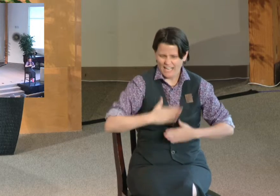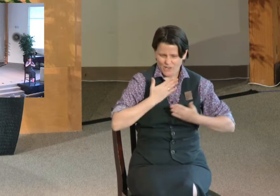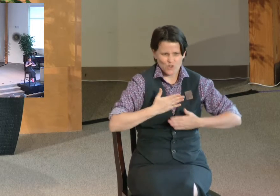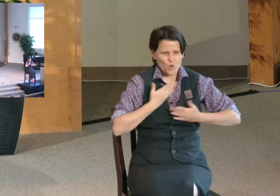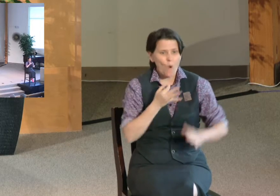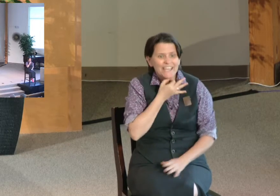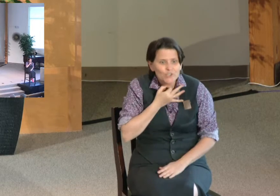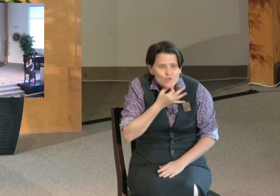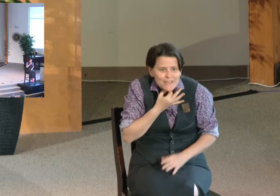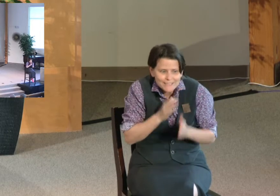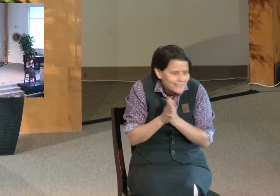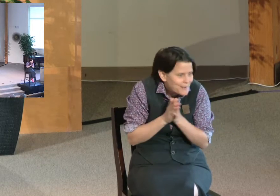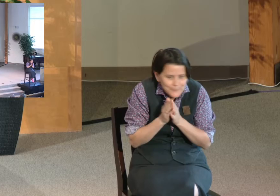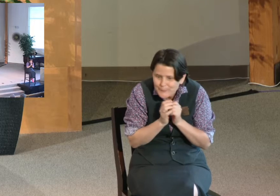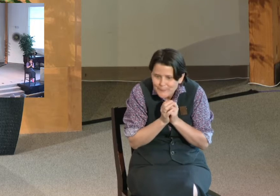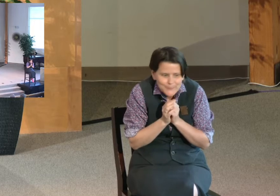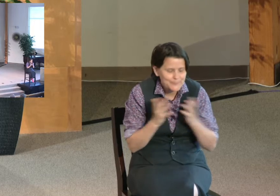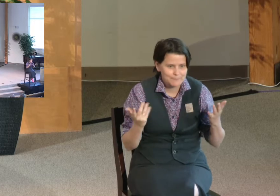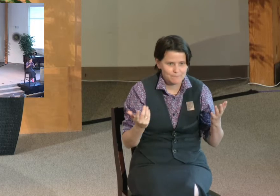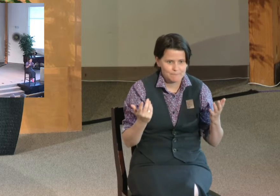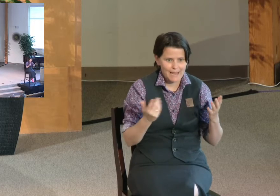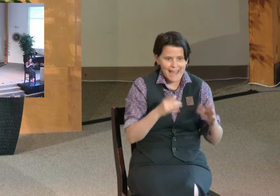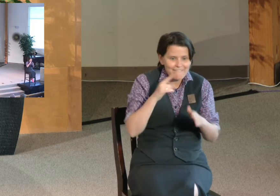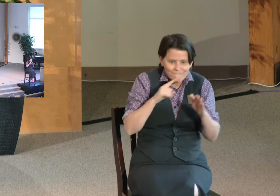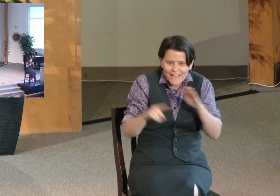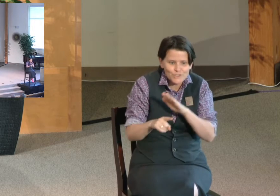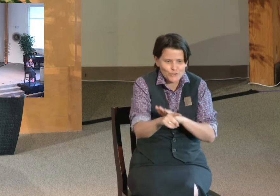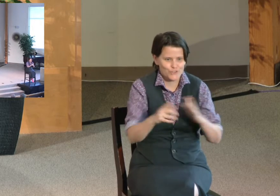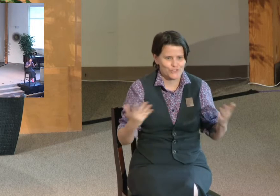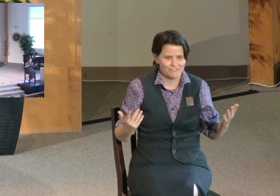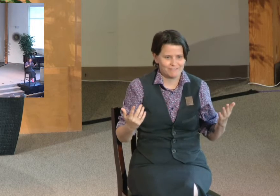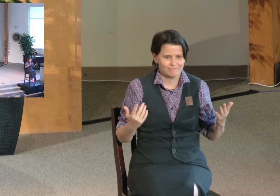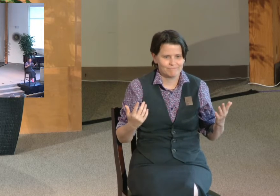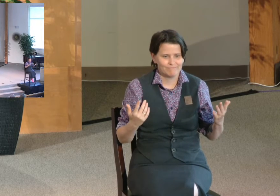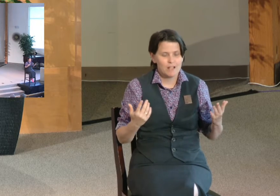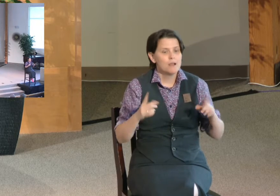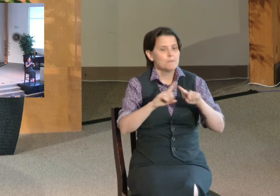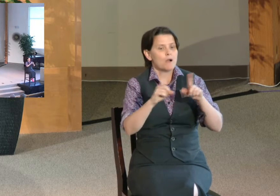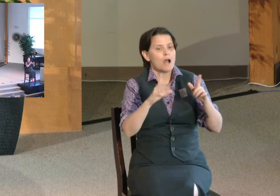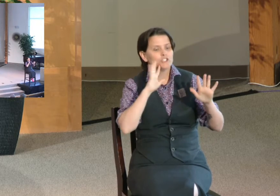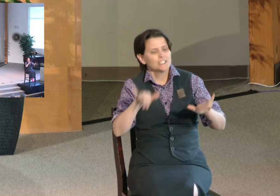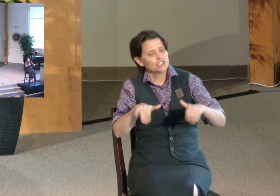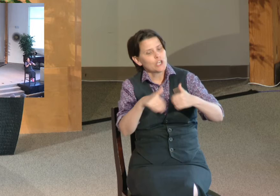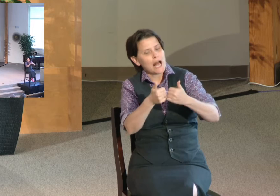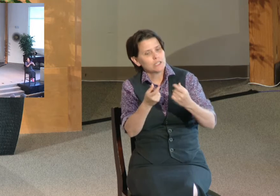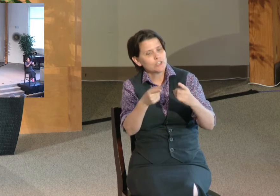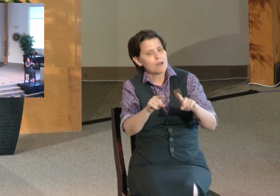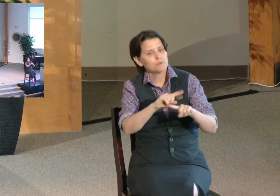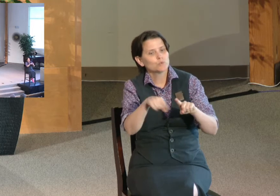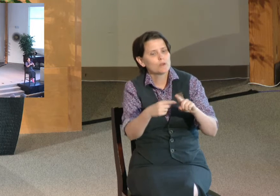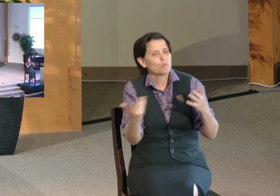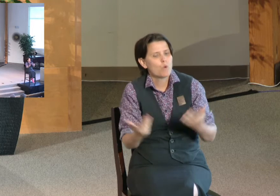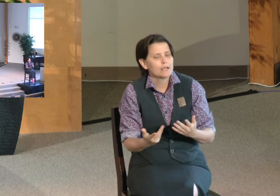adventure. The challenge comes when manhood is required, but all that